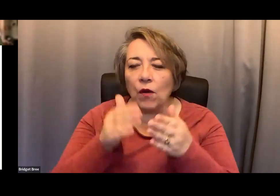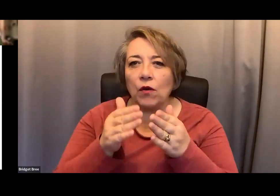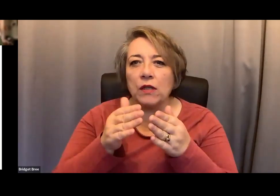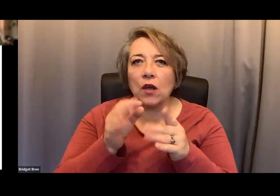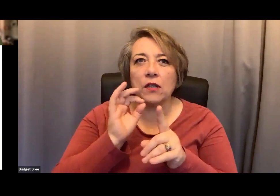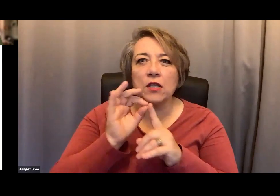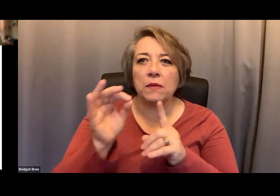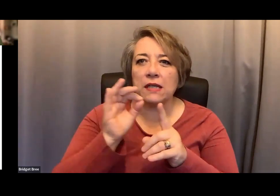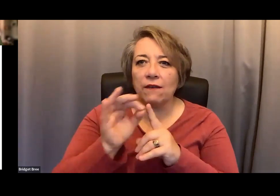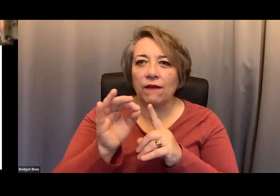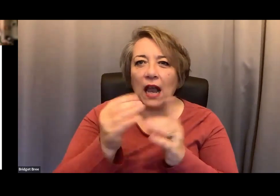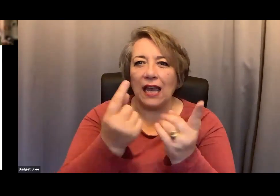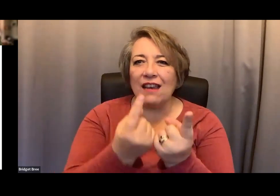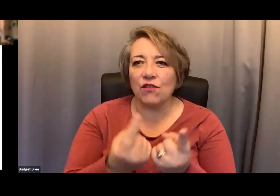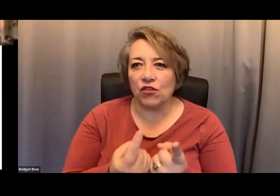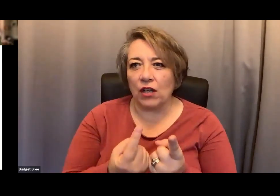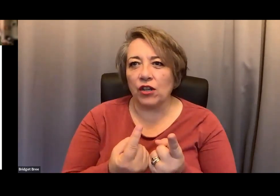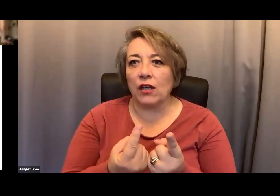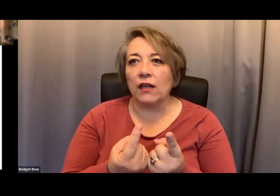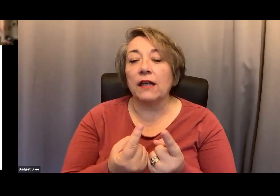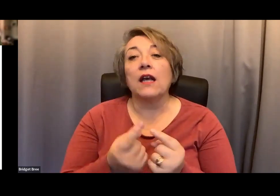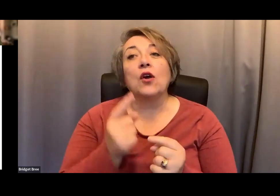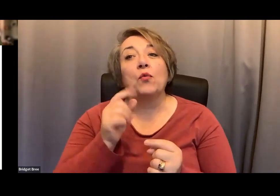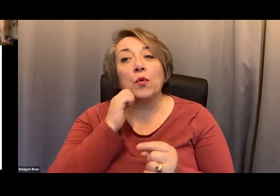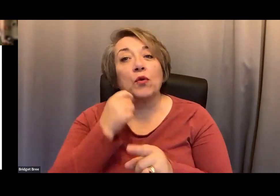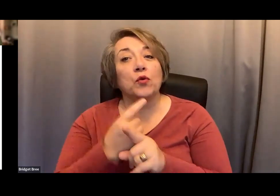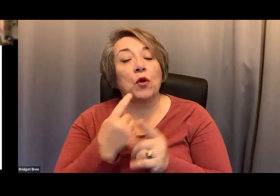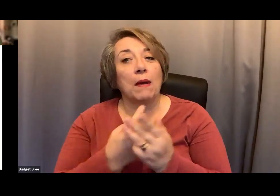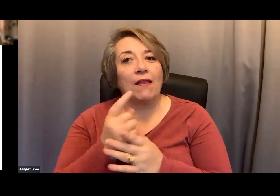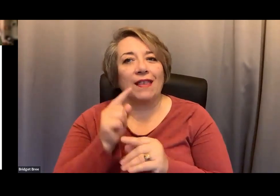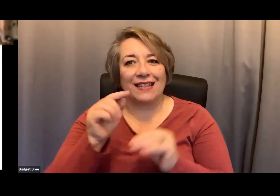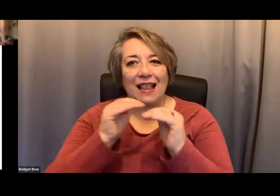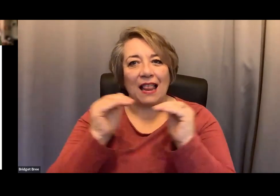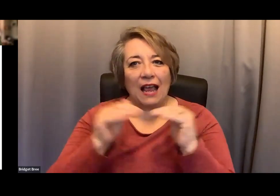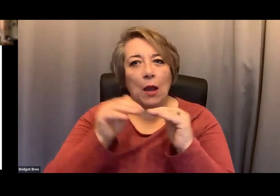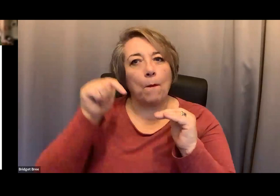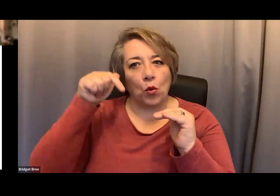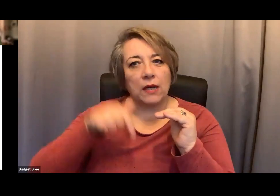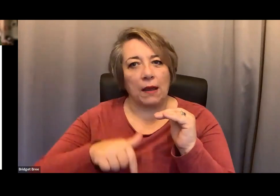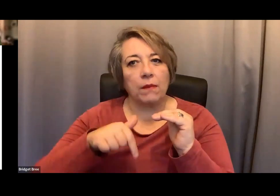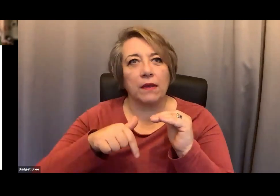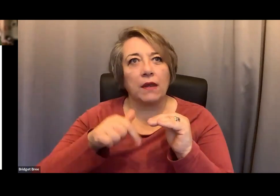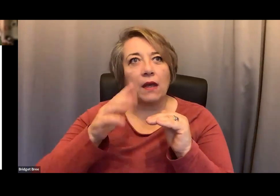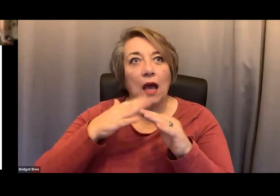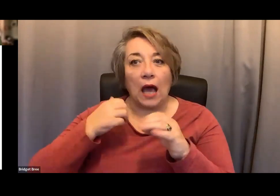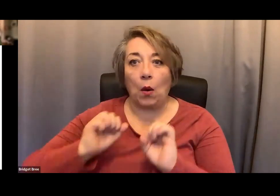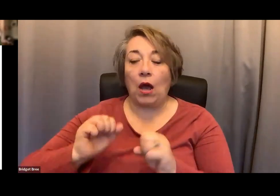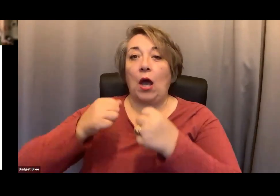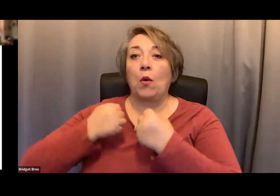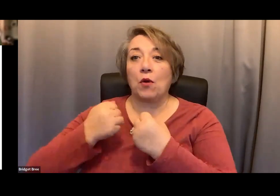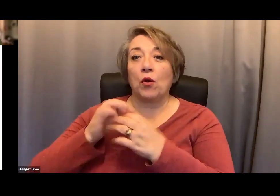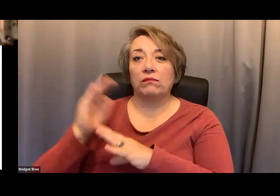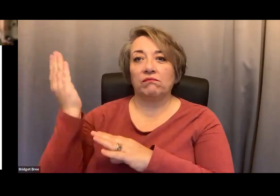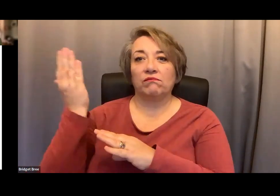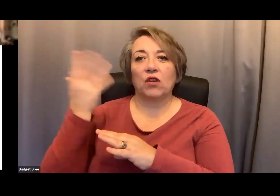climate transitions. And we'll be discussing this layer in more depth at our own Global Doughnut Day programme today from